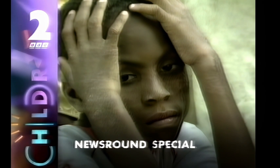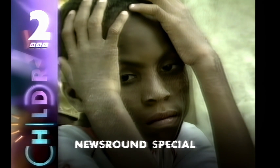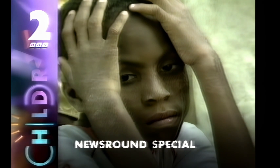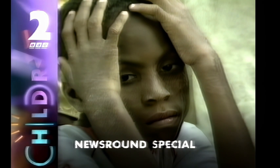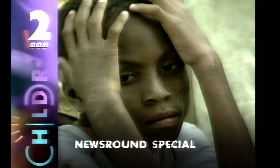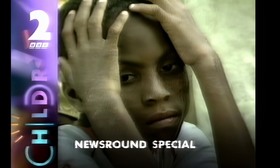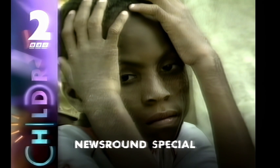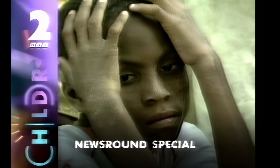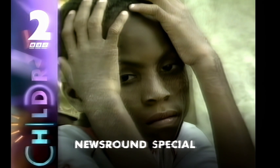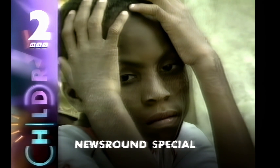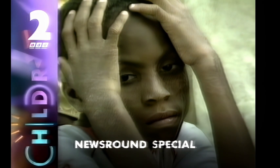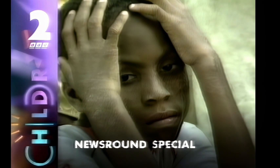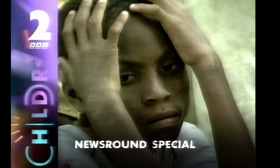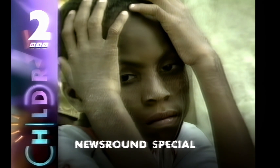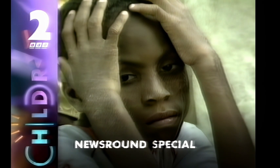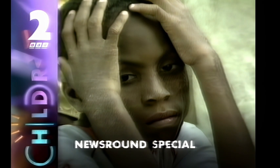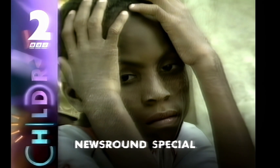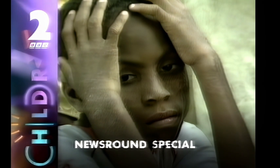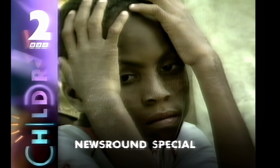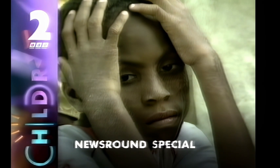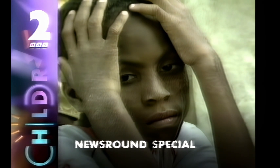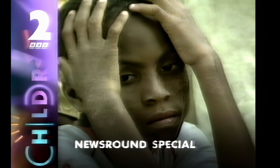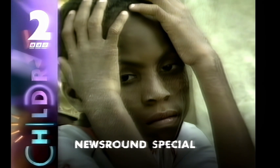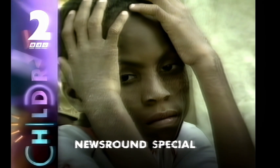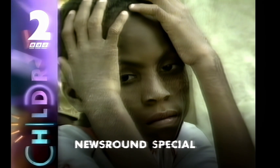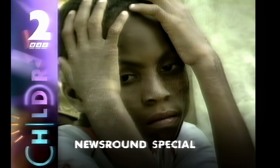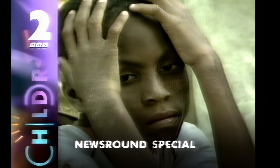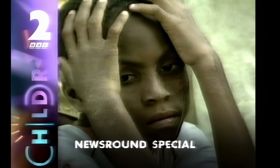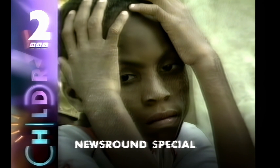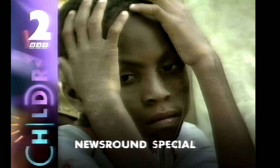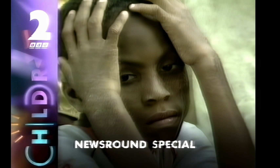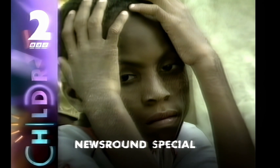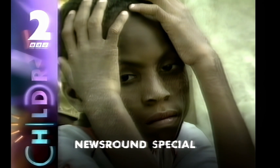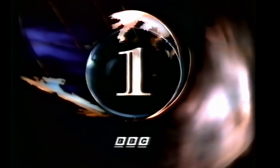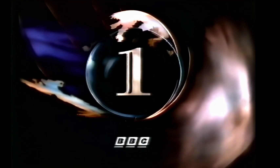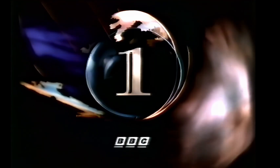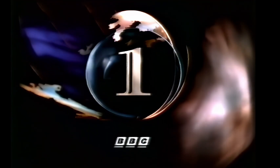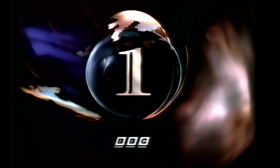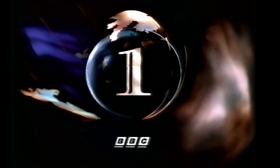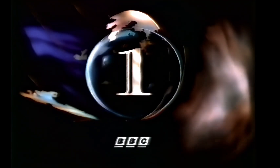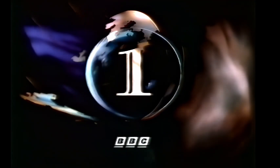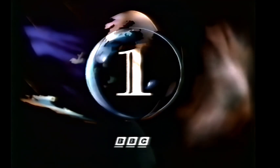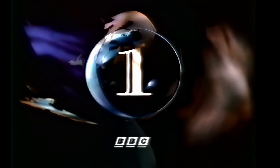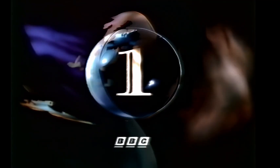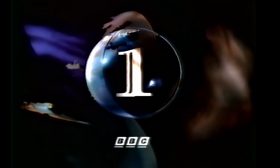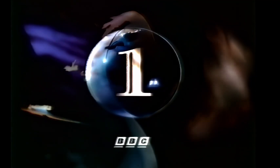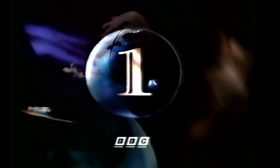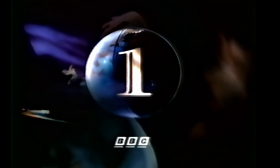the worst famine the world has ever seen, with thousands starving to death every day. Here on BBC One, sign language